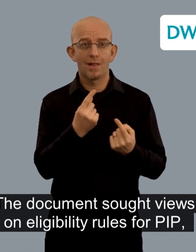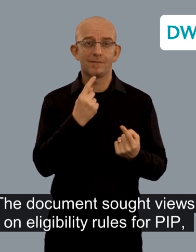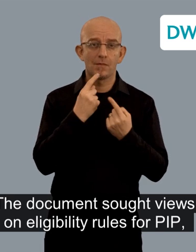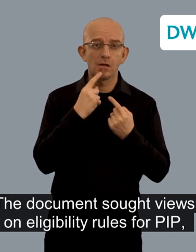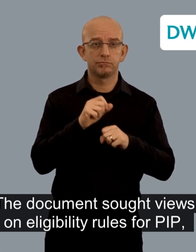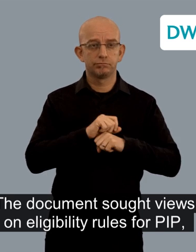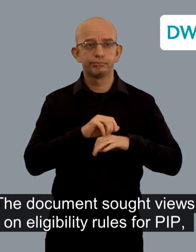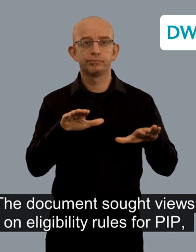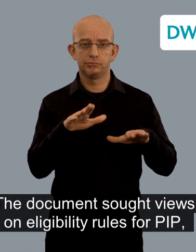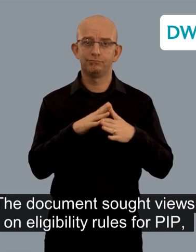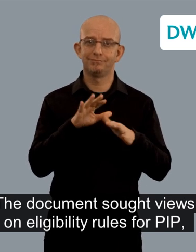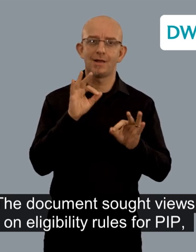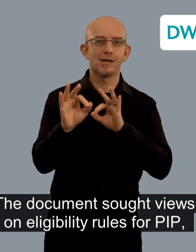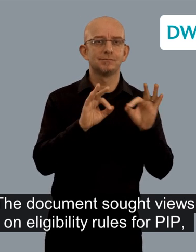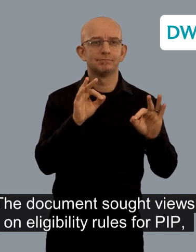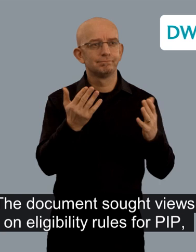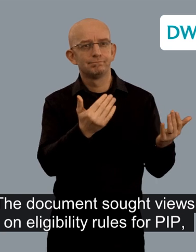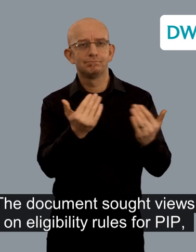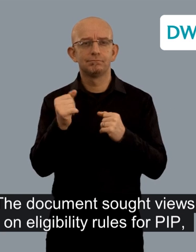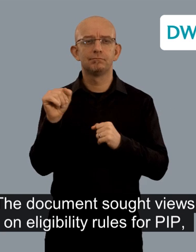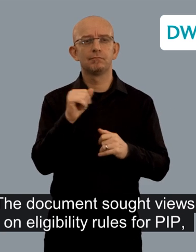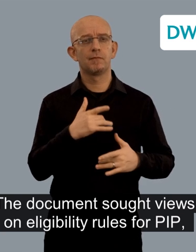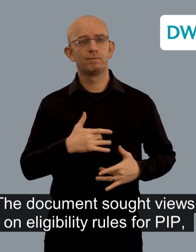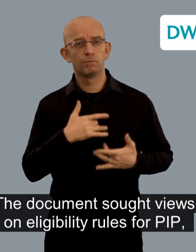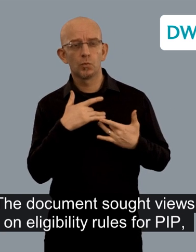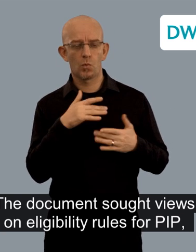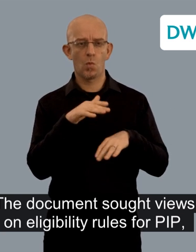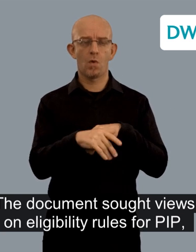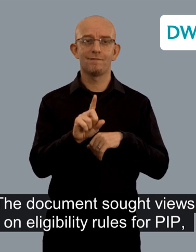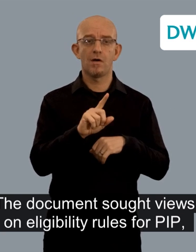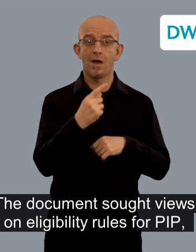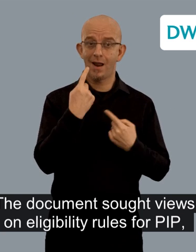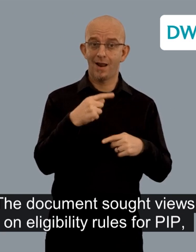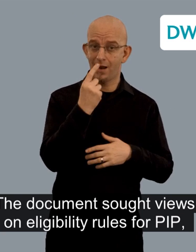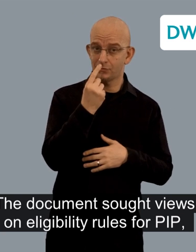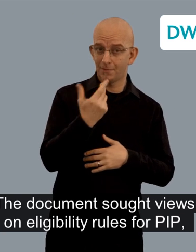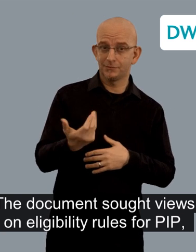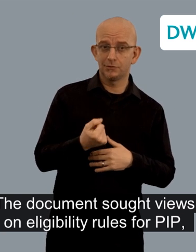The document sought views on eligibility rules for PIP,